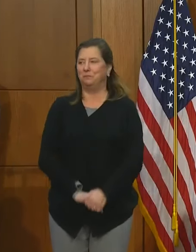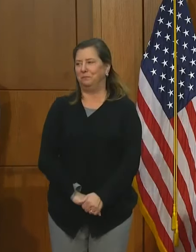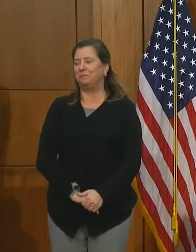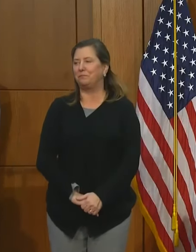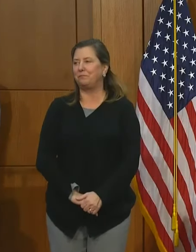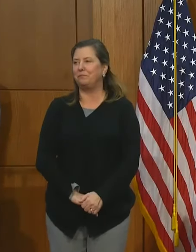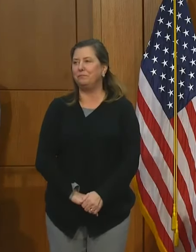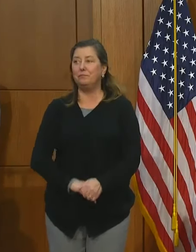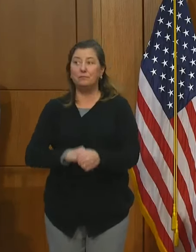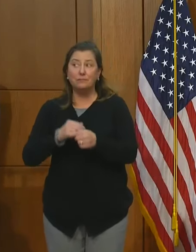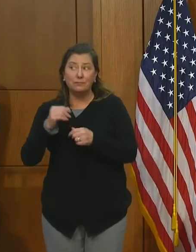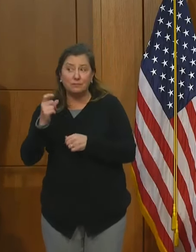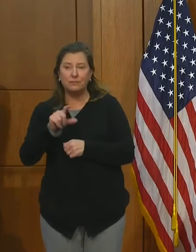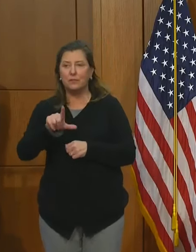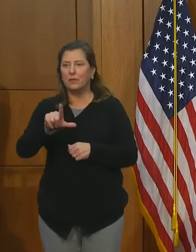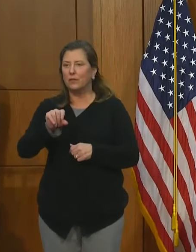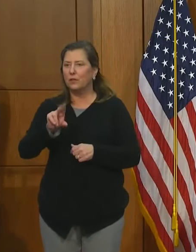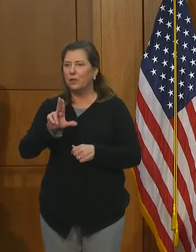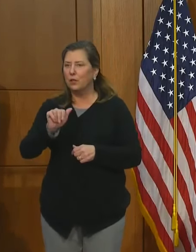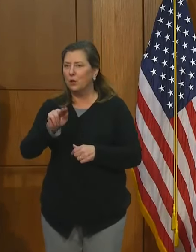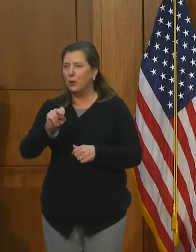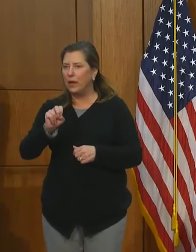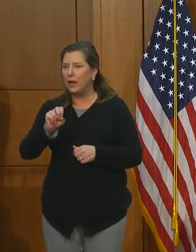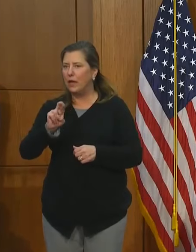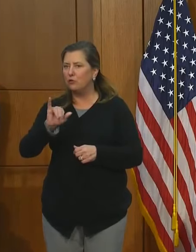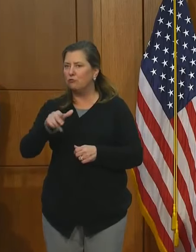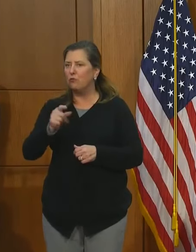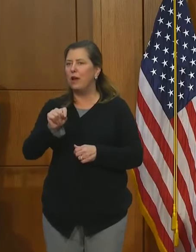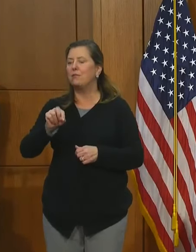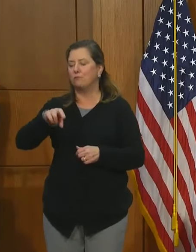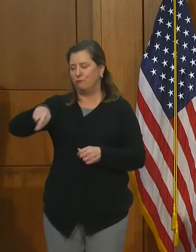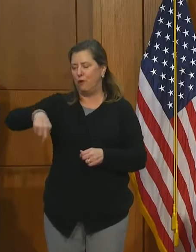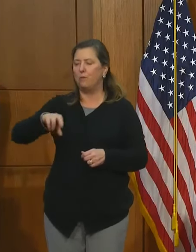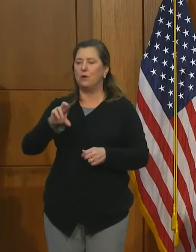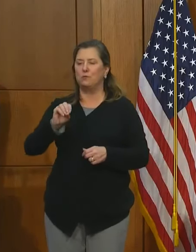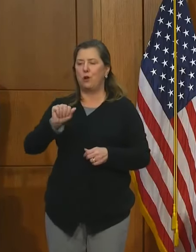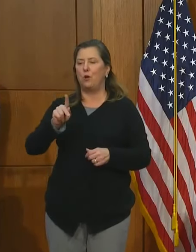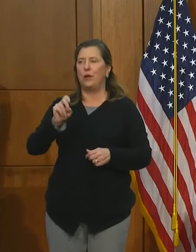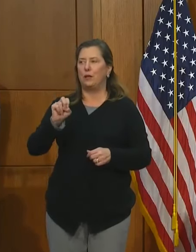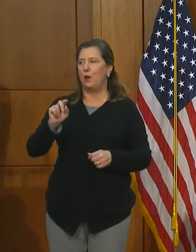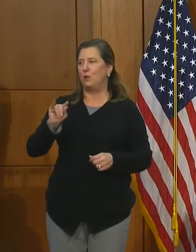room. The question will be from Luann Reif with Roanoke Times.